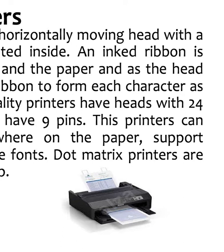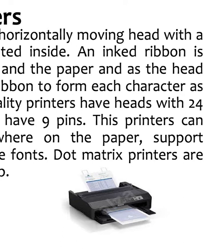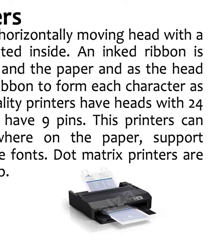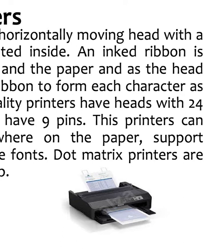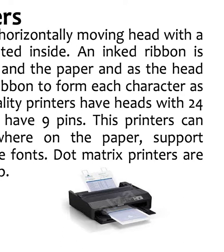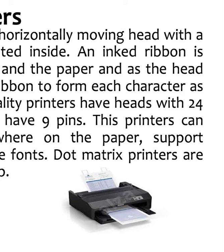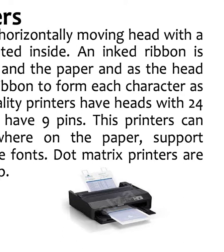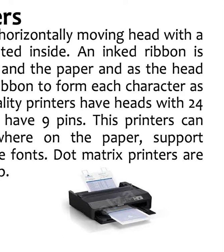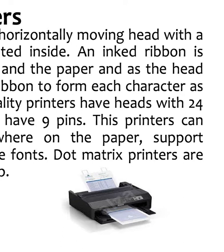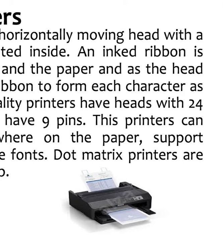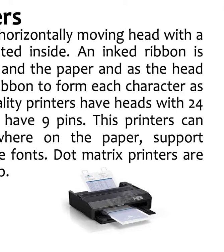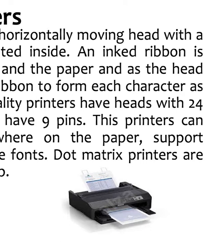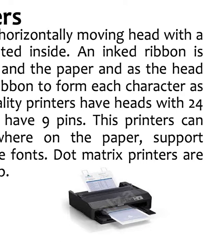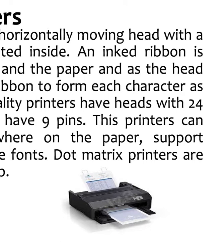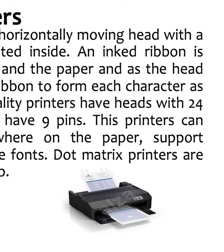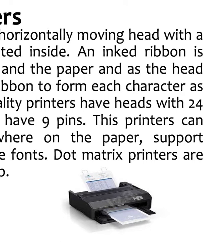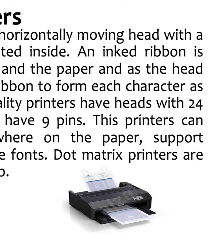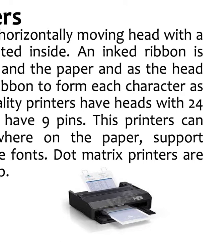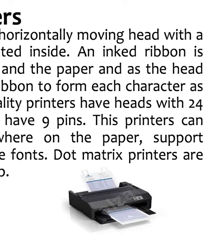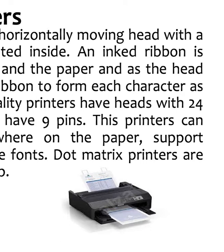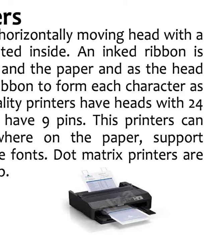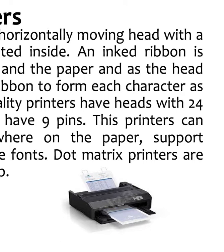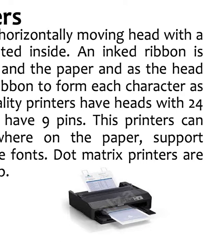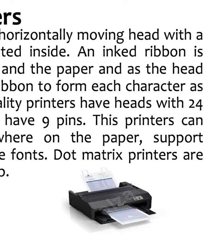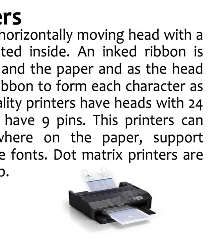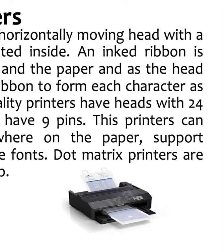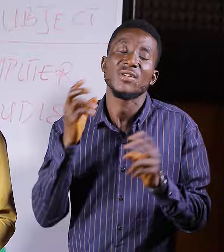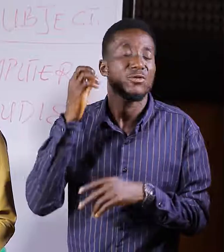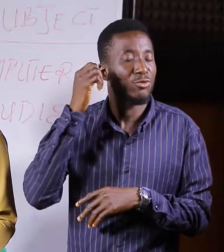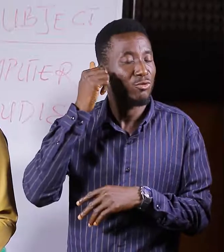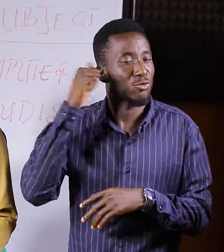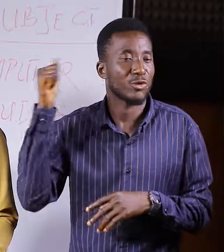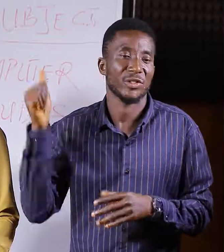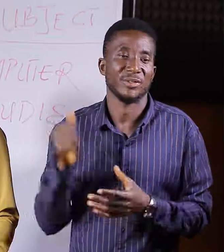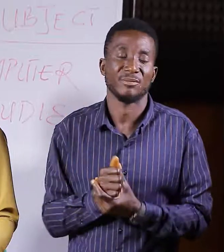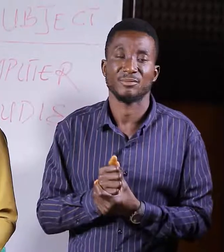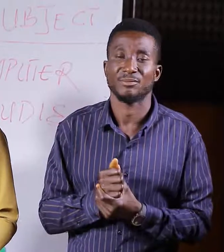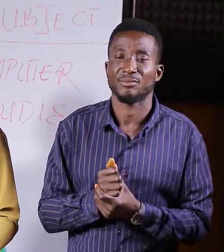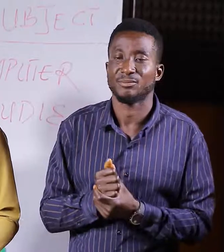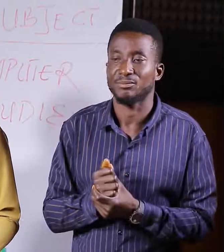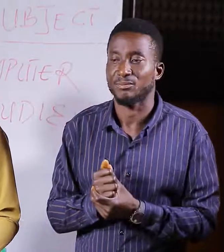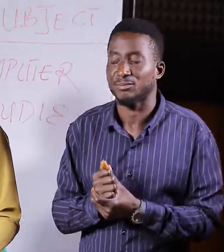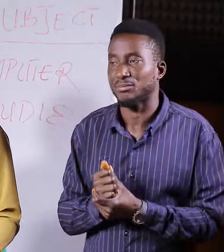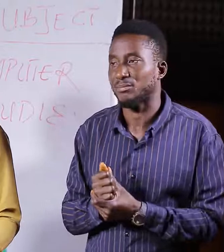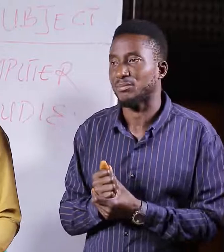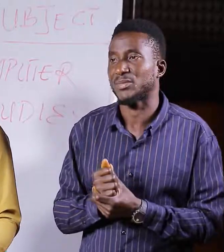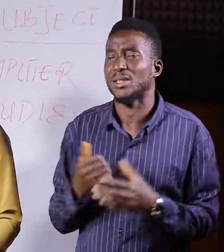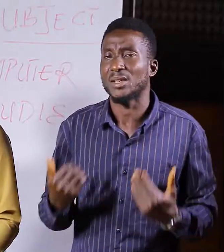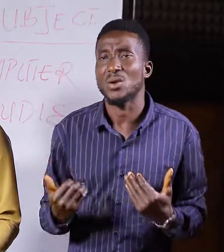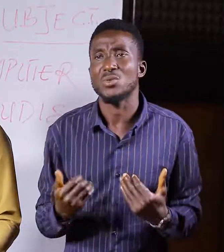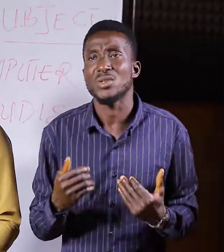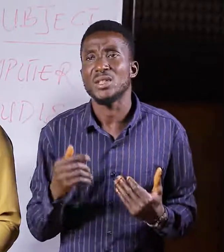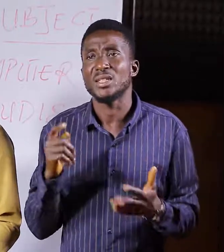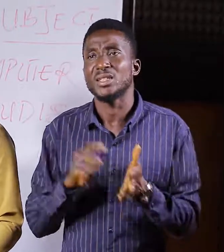fonts. Dot matrix printers are quite noisy also. So they also have an impact. In as much as we have